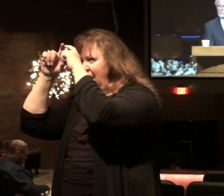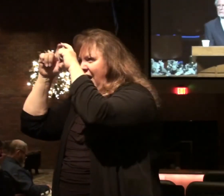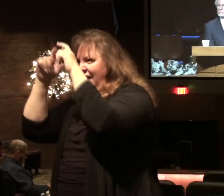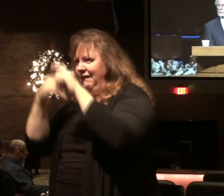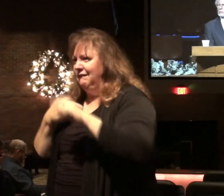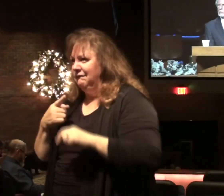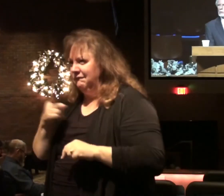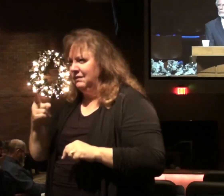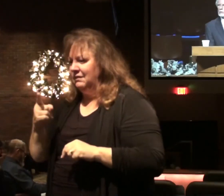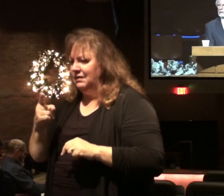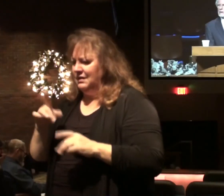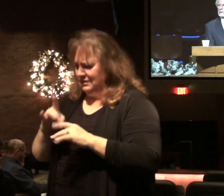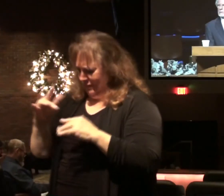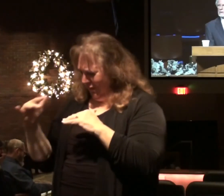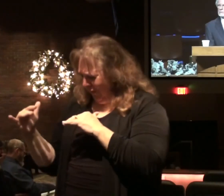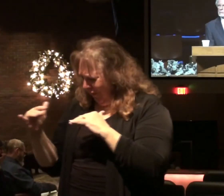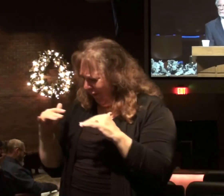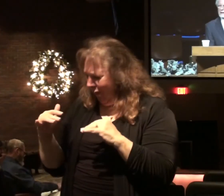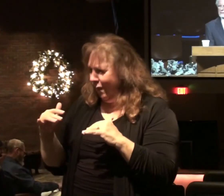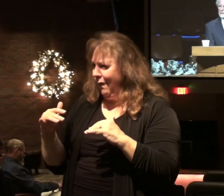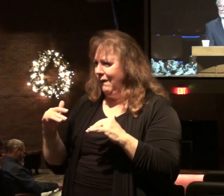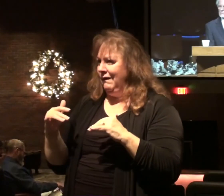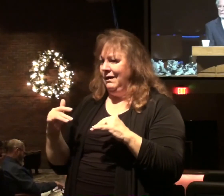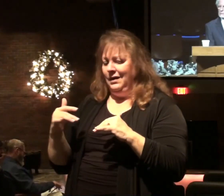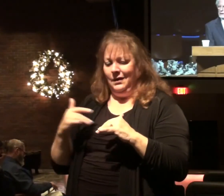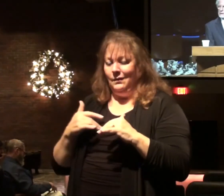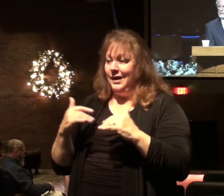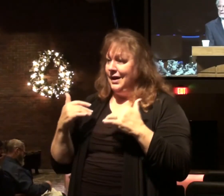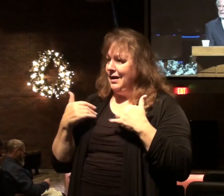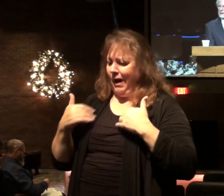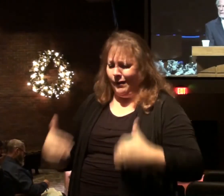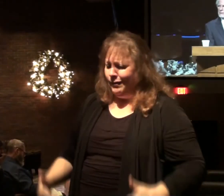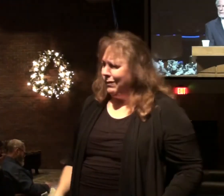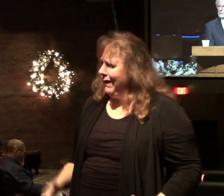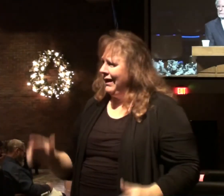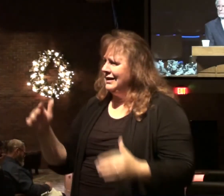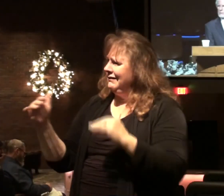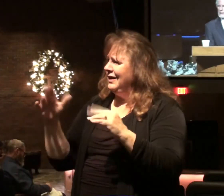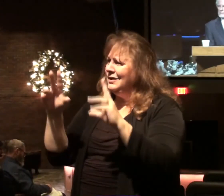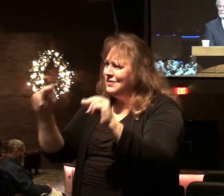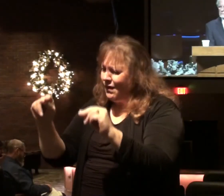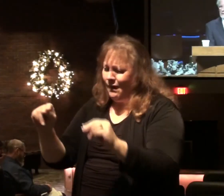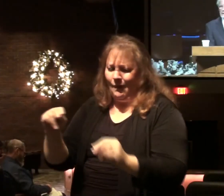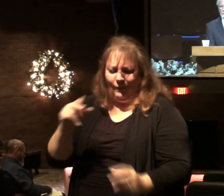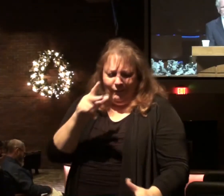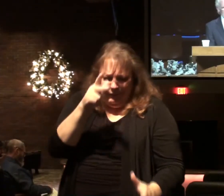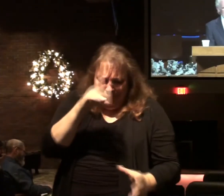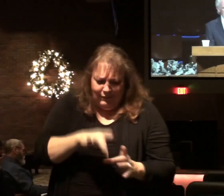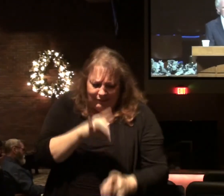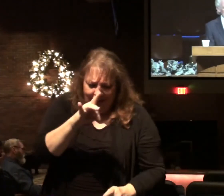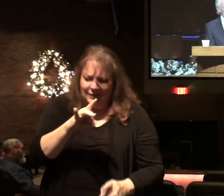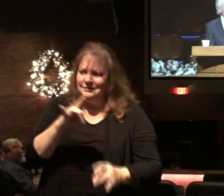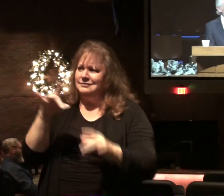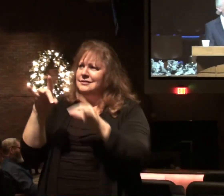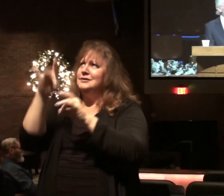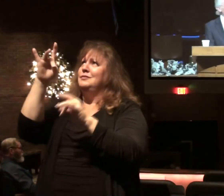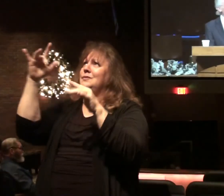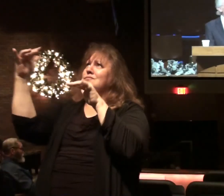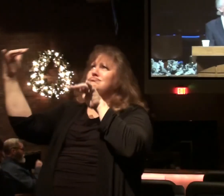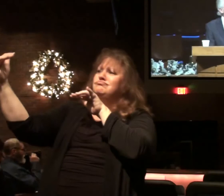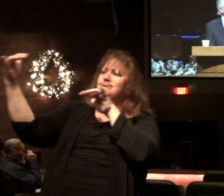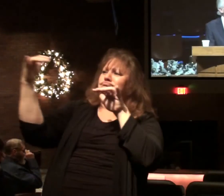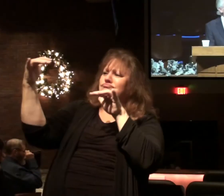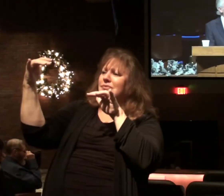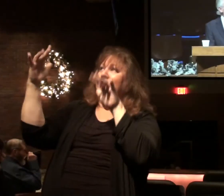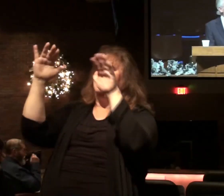That's the spiritual war going on. We don't do battle against flesh and blood. It's against principalities and powers and the spiritual forces of